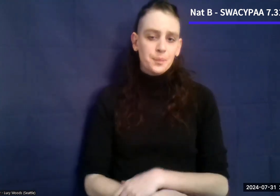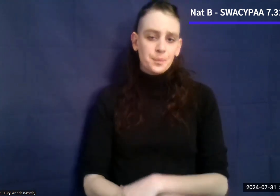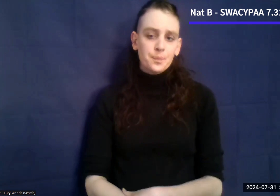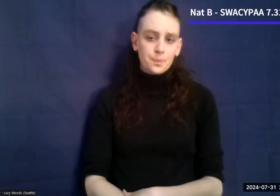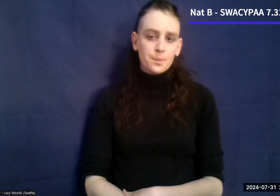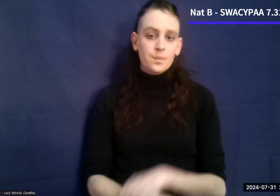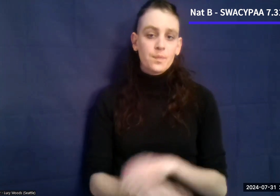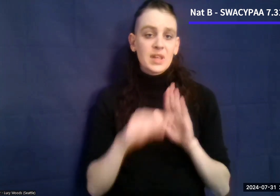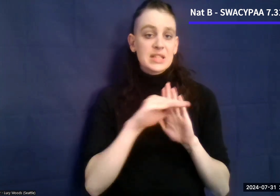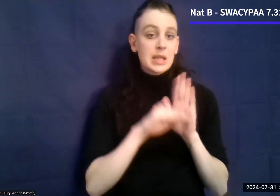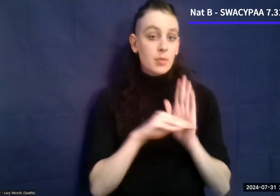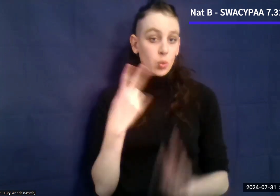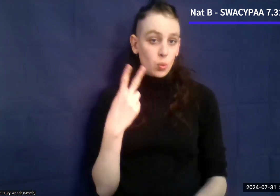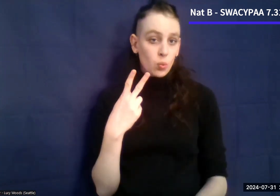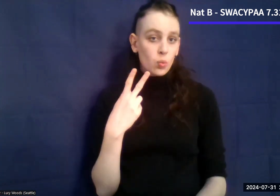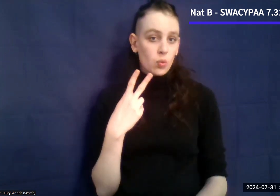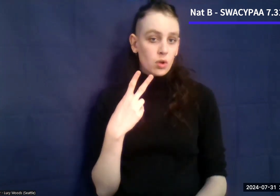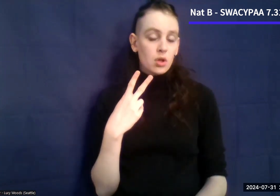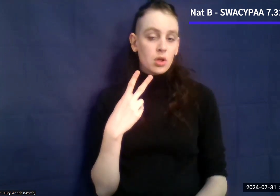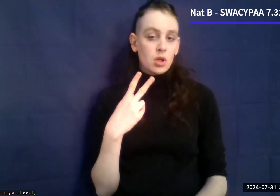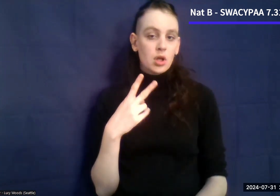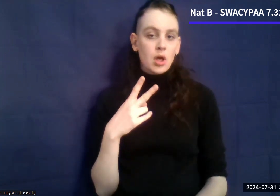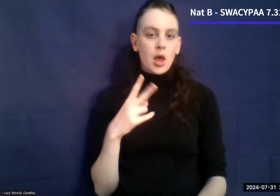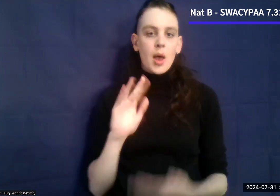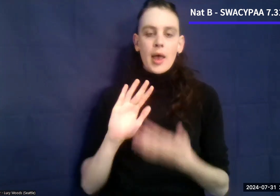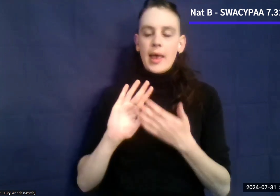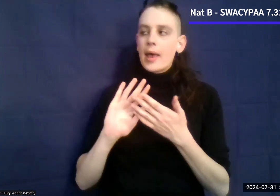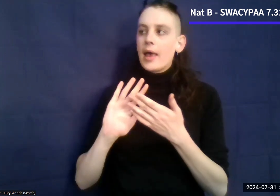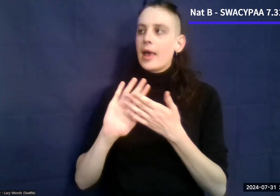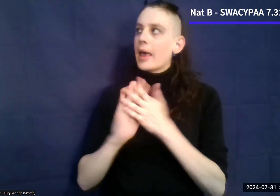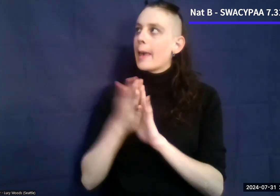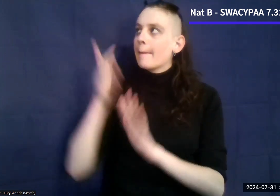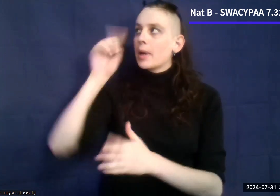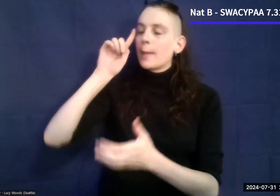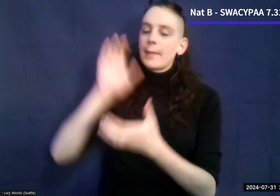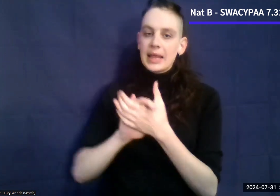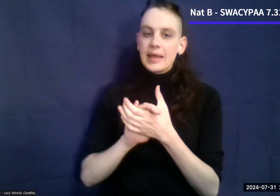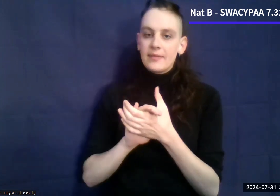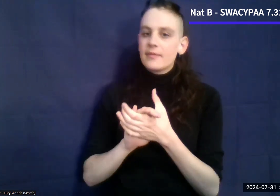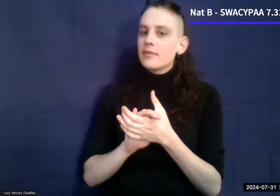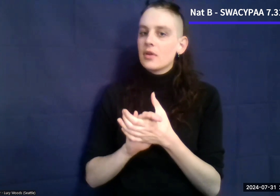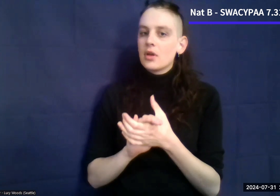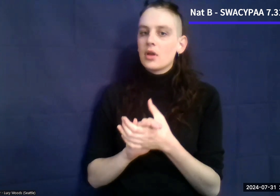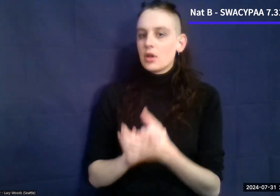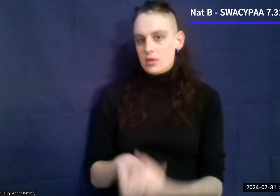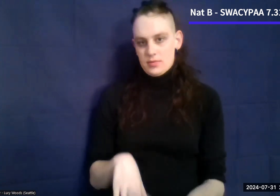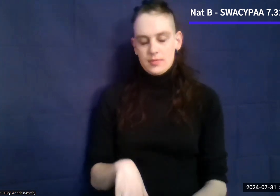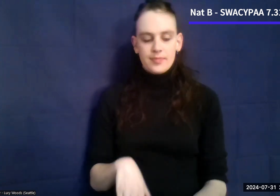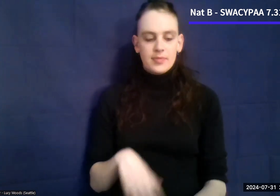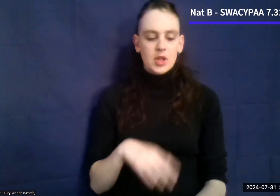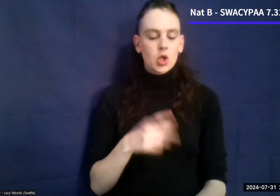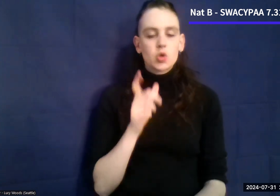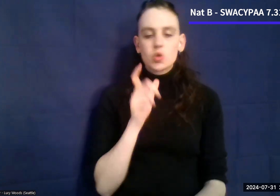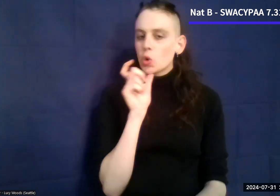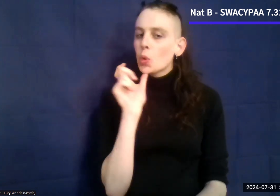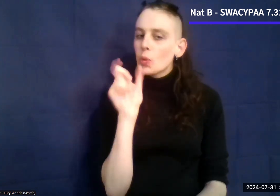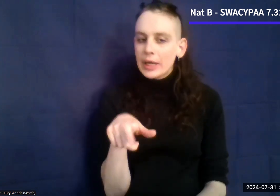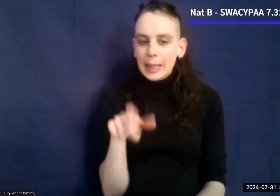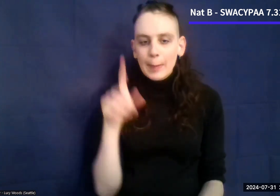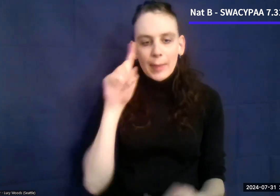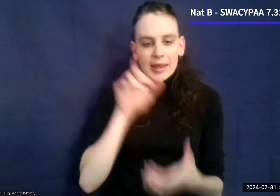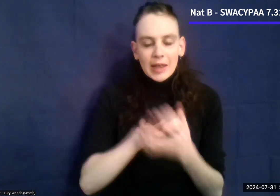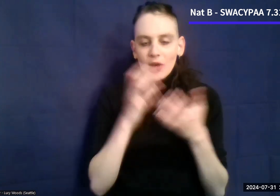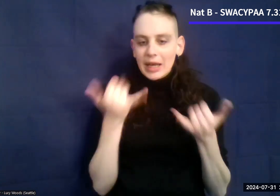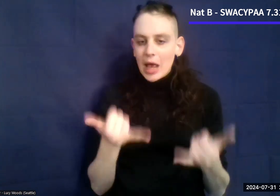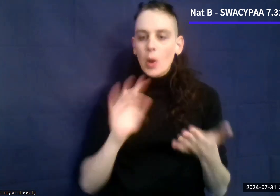Step two, it says came to believe, and my sponsor really hammered that in. Like, you don't have to believe right now. It says came to believe. You can believe whenever